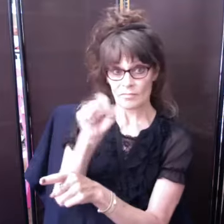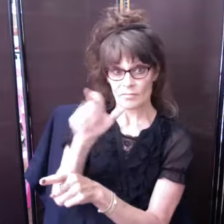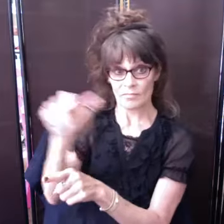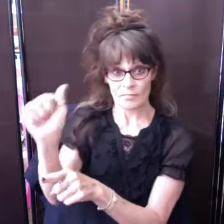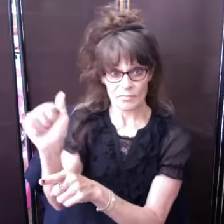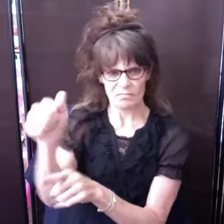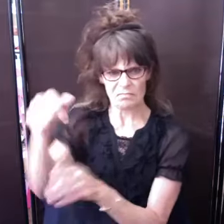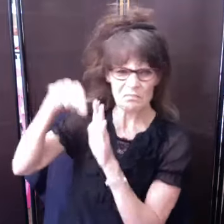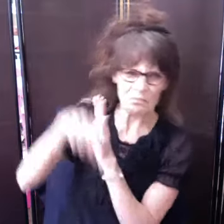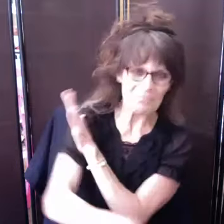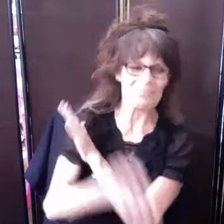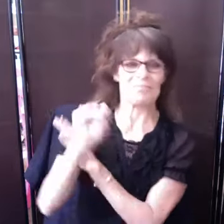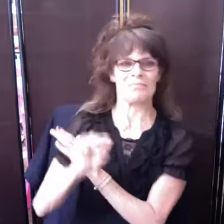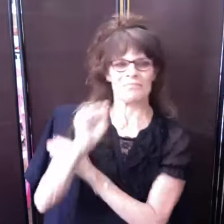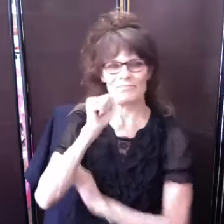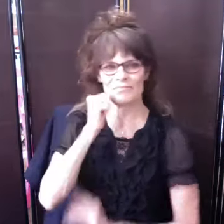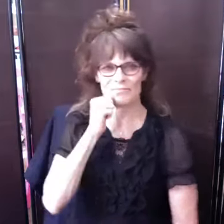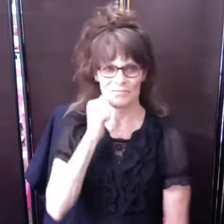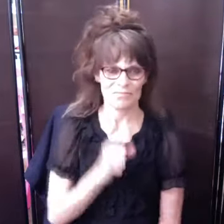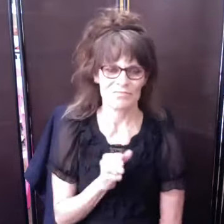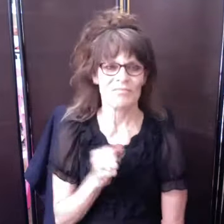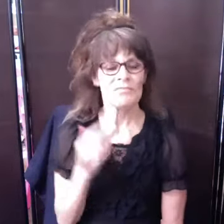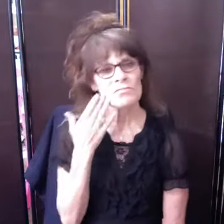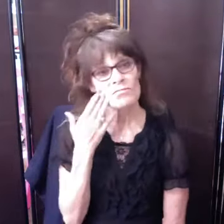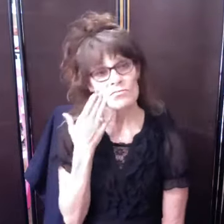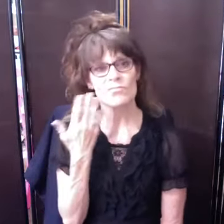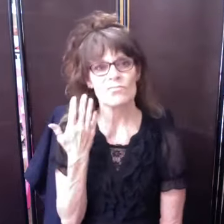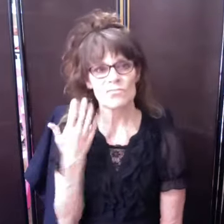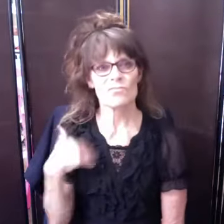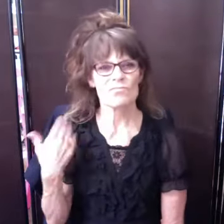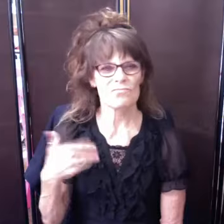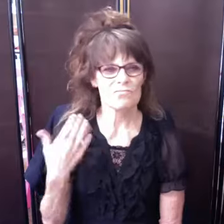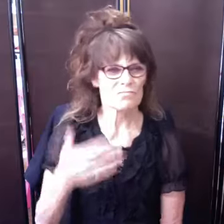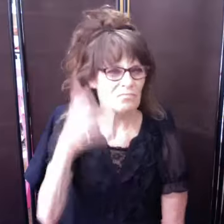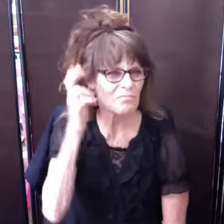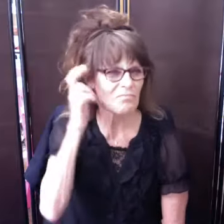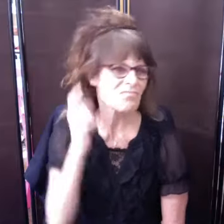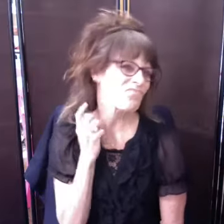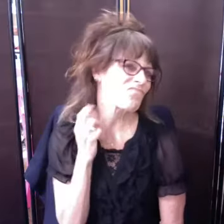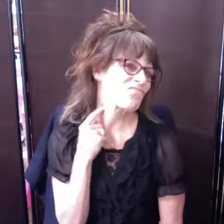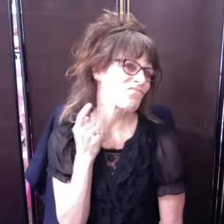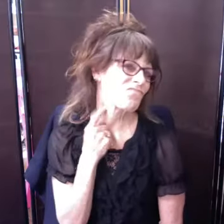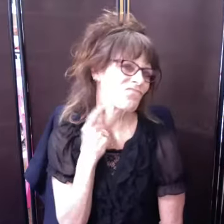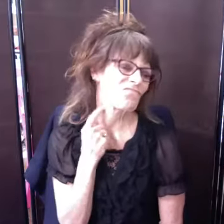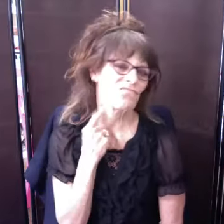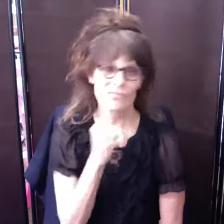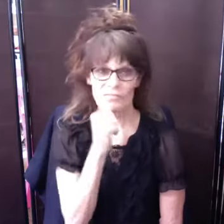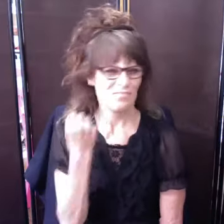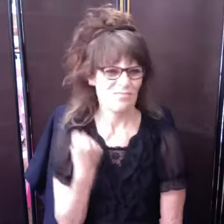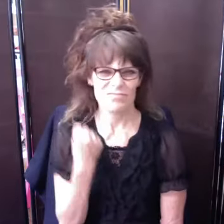girl. Sometimes, get on here and the twang goes and whatever. This is not a Southern accent. It really just is a Texas